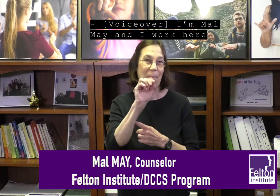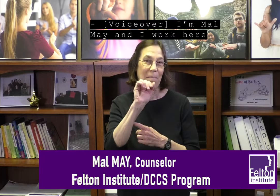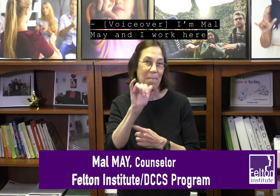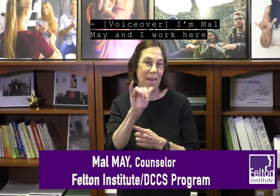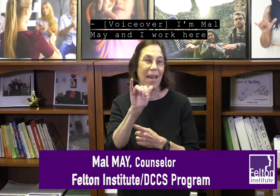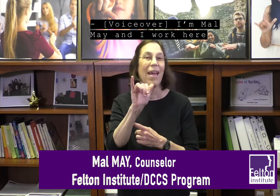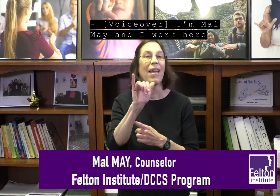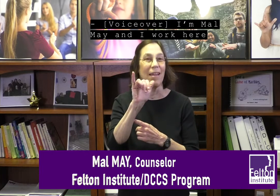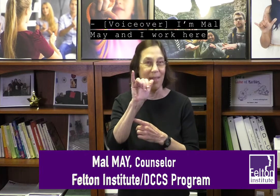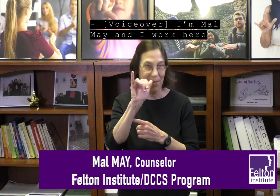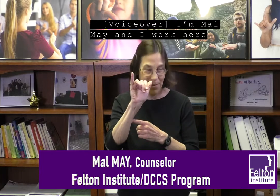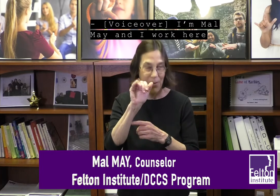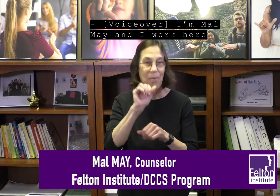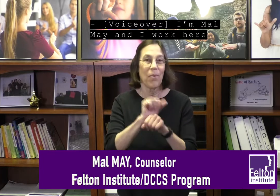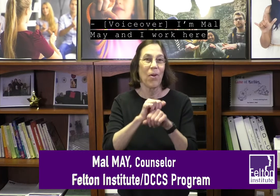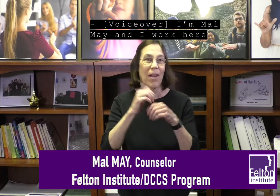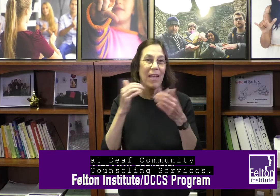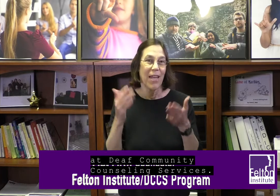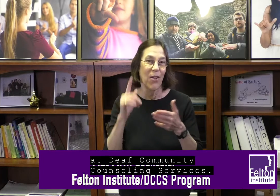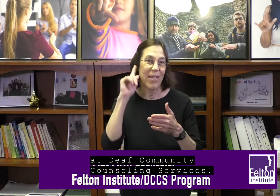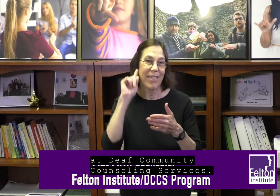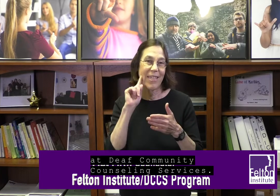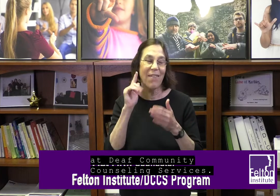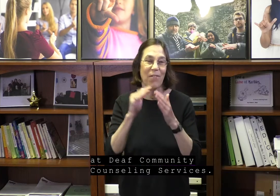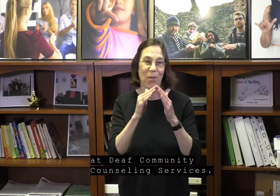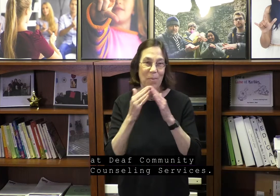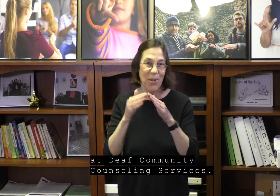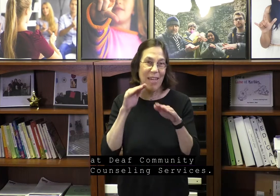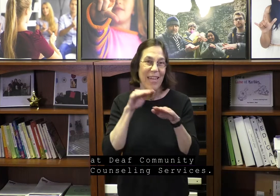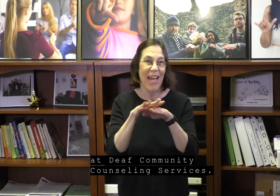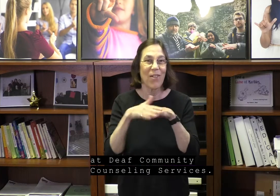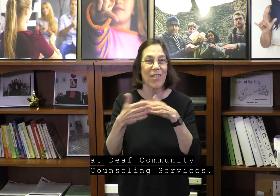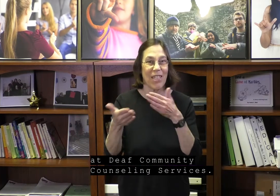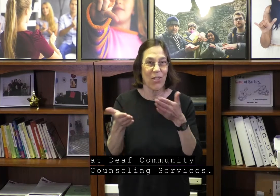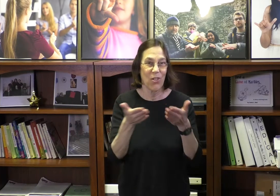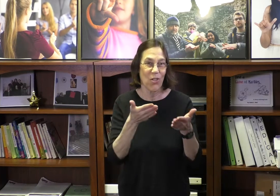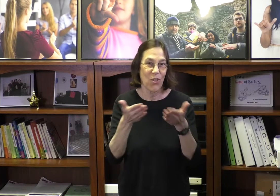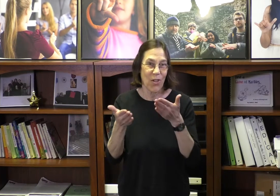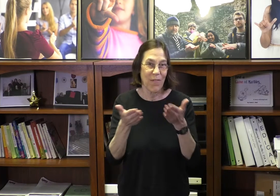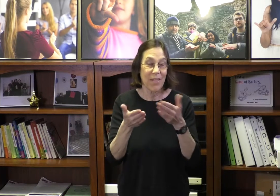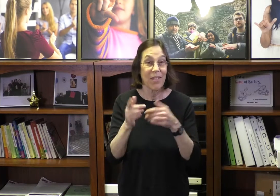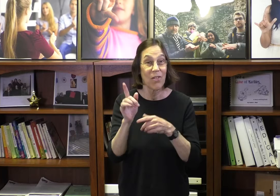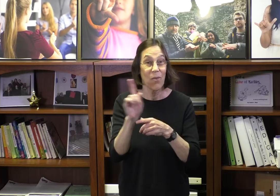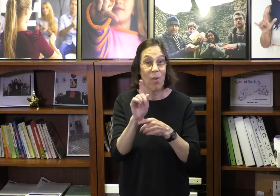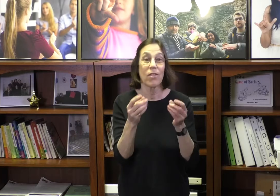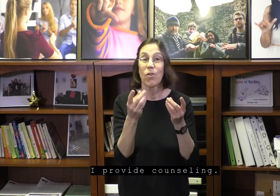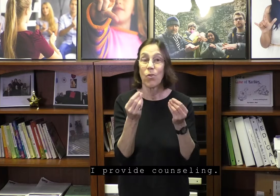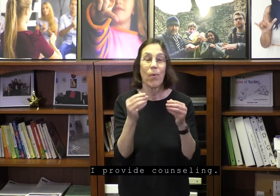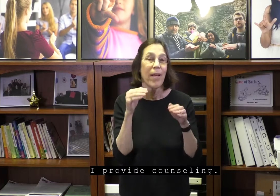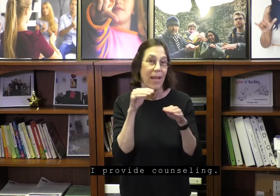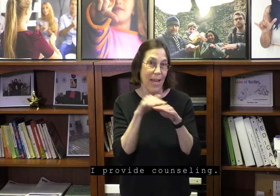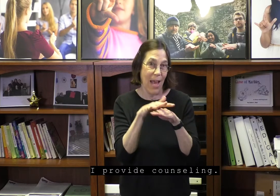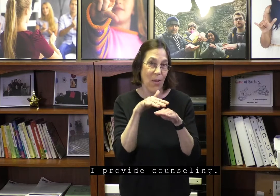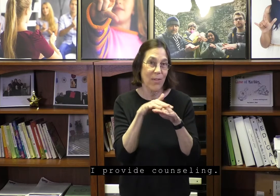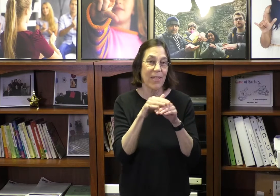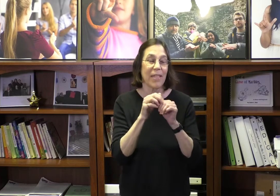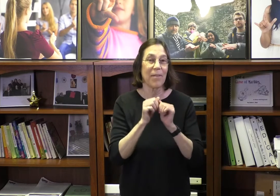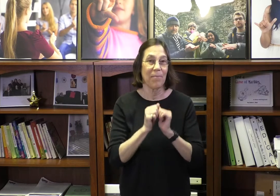I'm Mal May, and I work here at Deaf Community Counseling Services. I